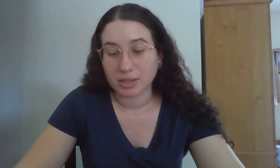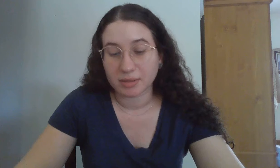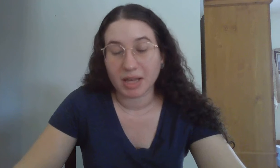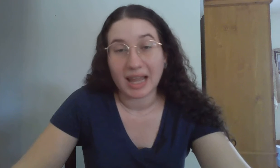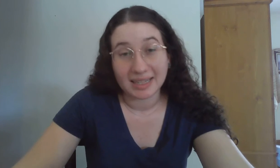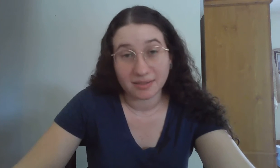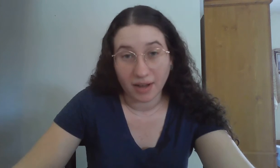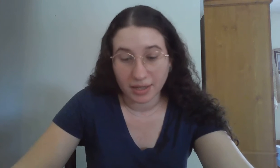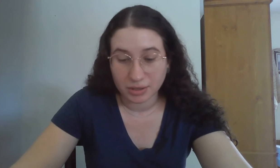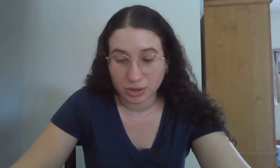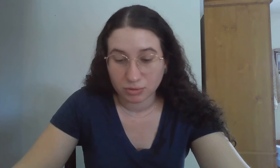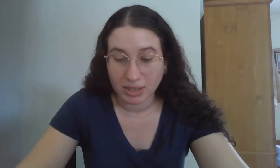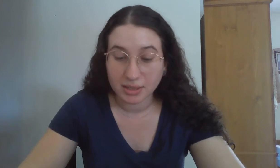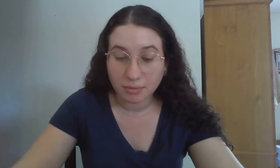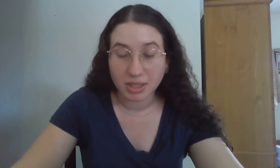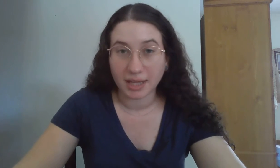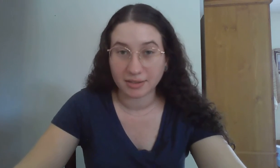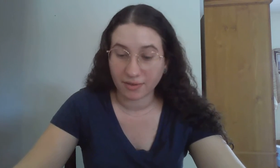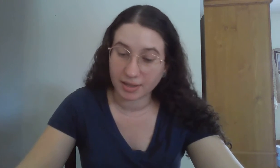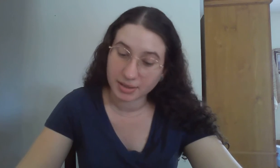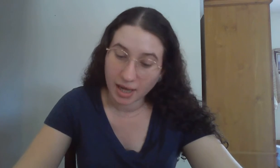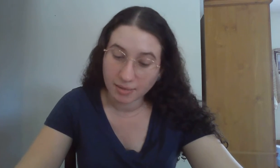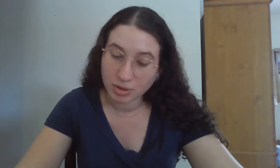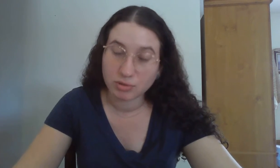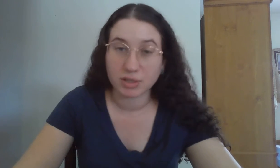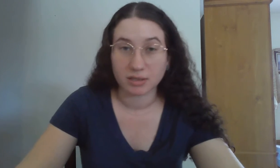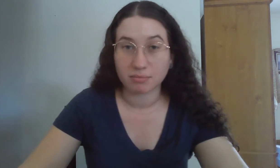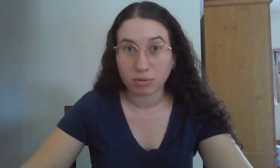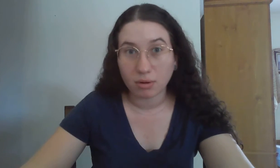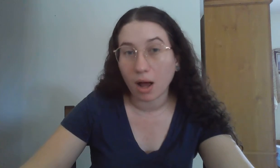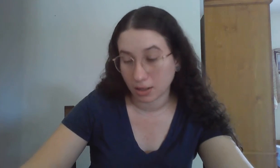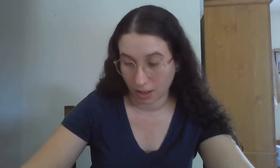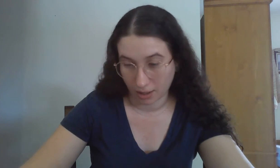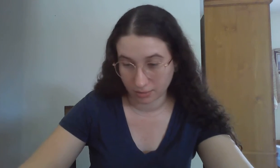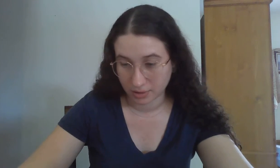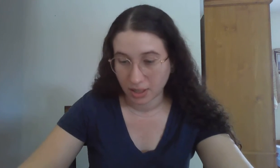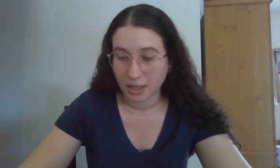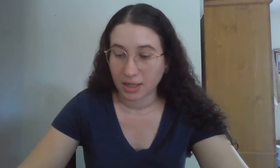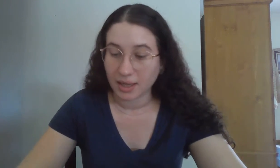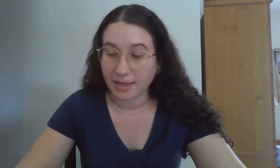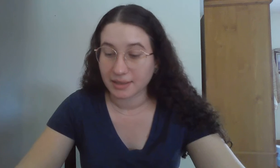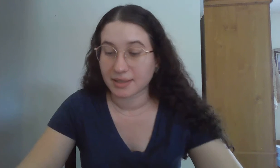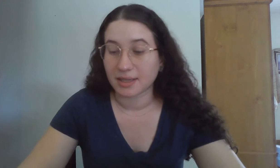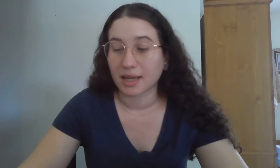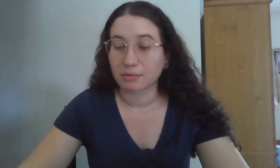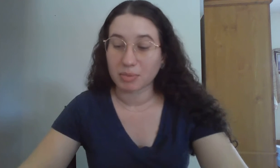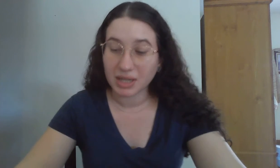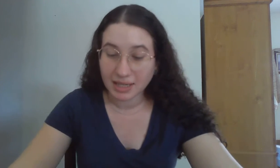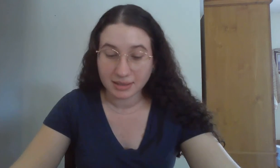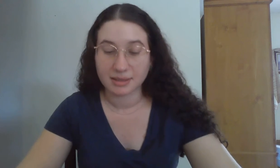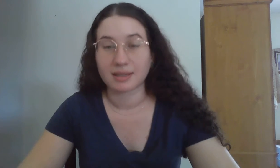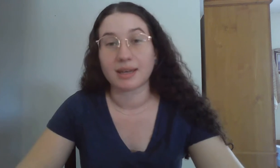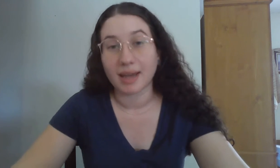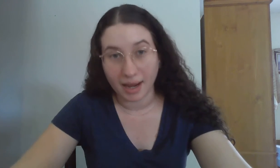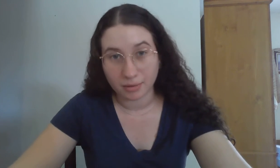to some classifiers, right? Some classifiers can be used as pronouns. That is, they can replace